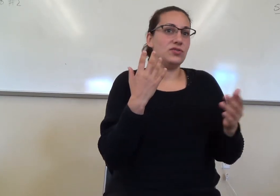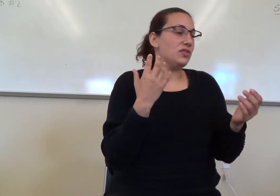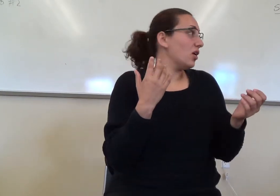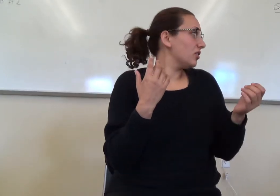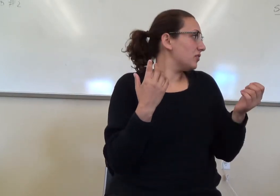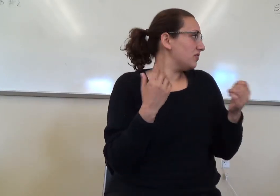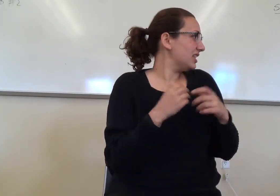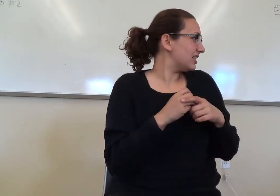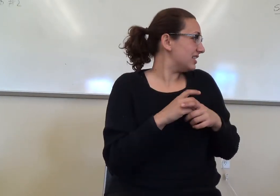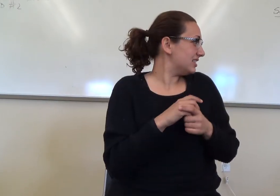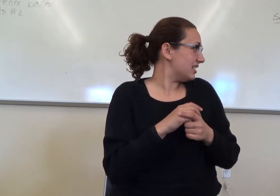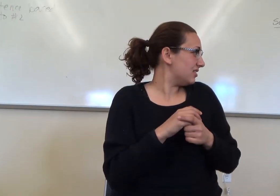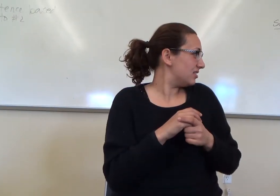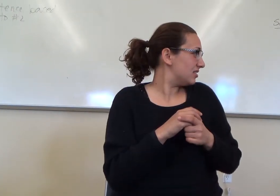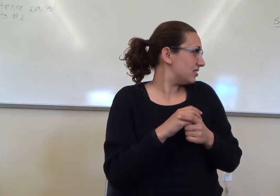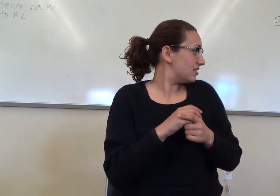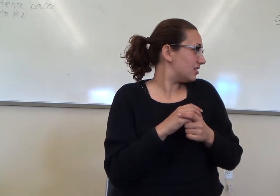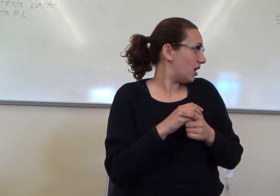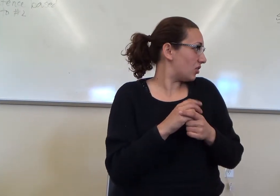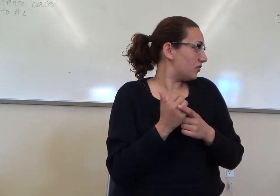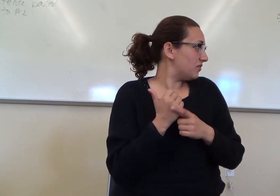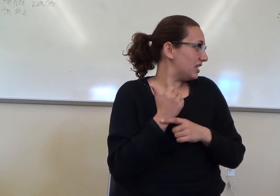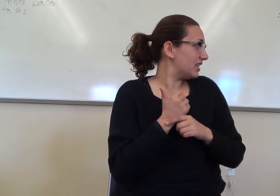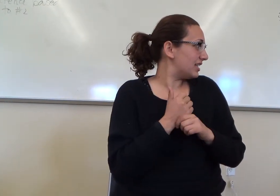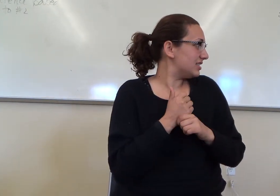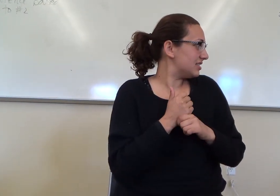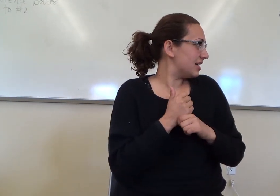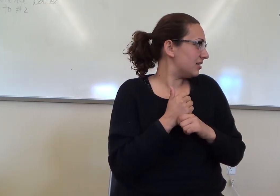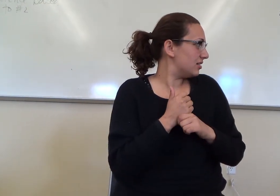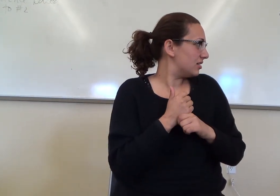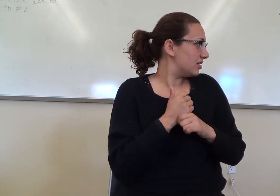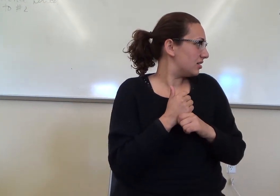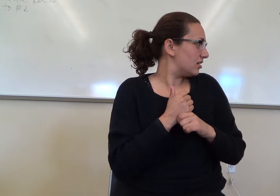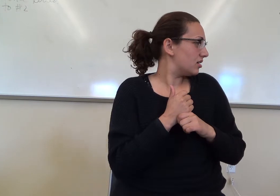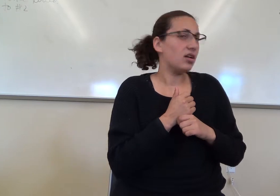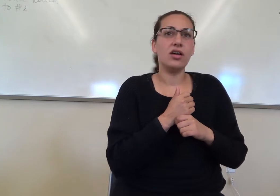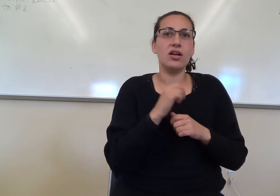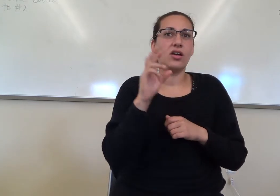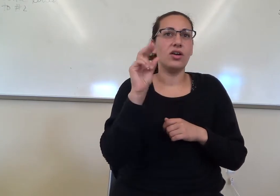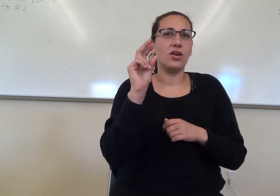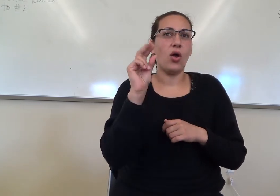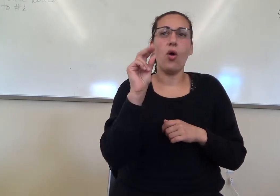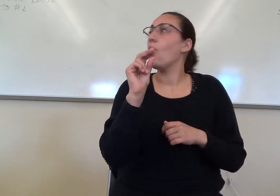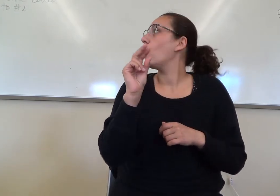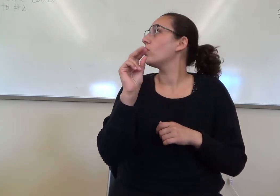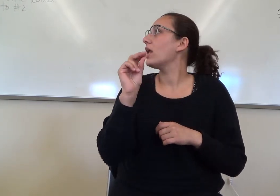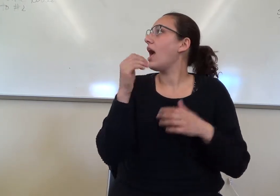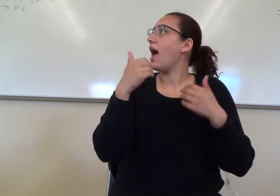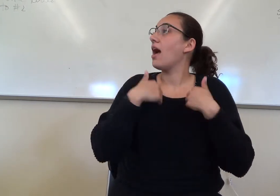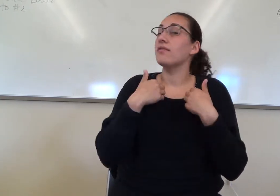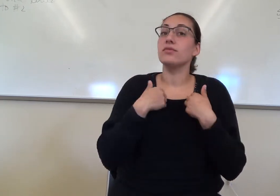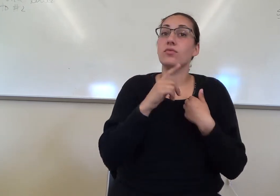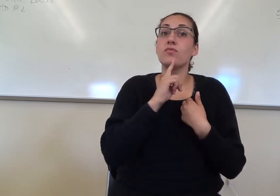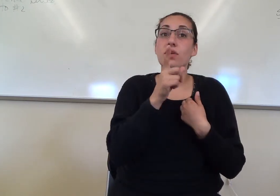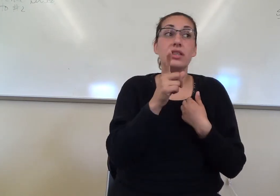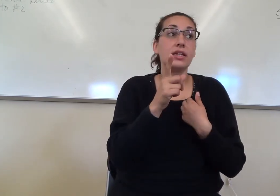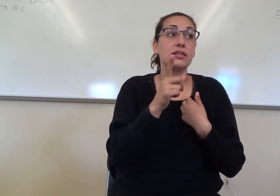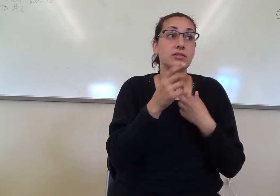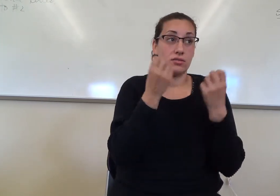Are there 15 lists there? What? Are there 15 lists there? No, there are actually a bunch of lists in here. There's a list